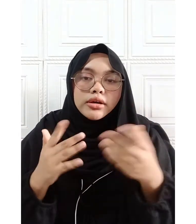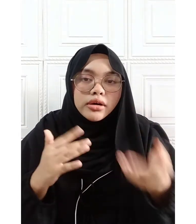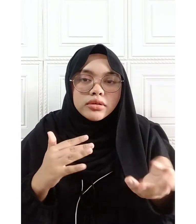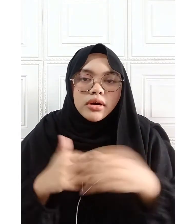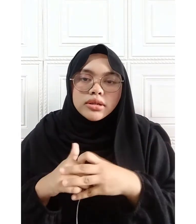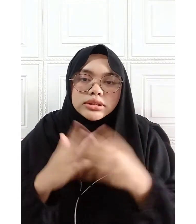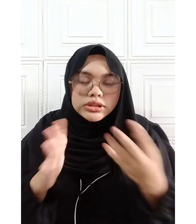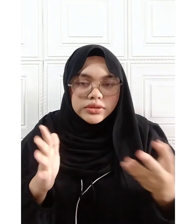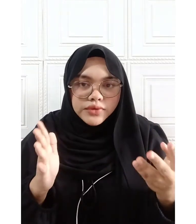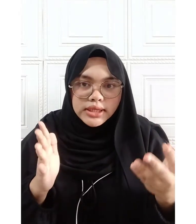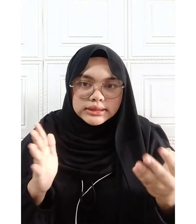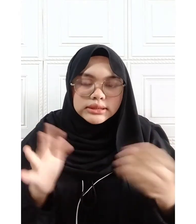8R. R is the rise.